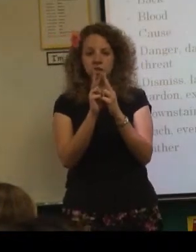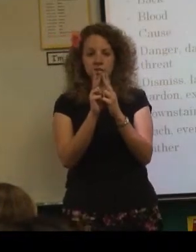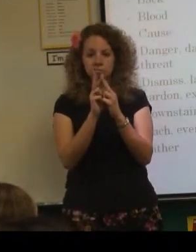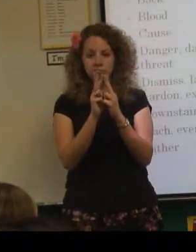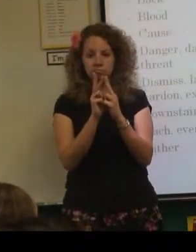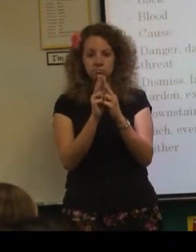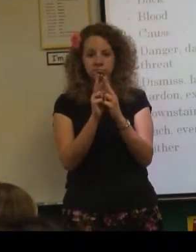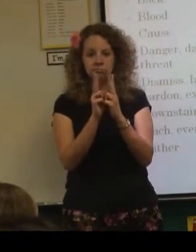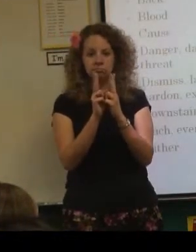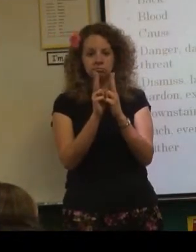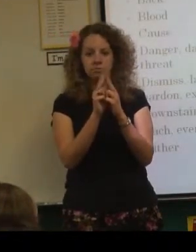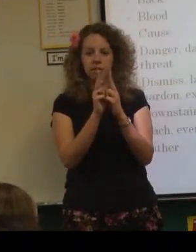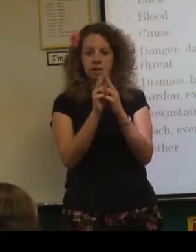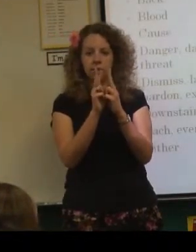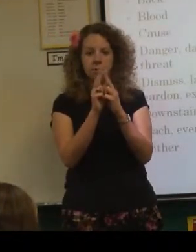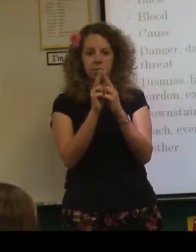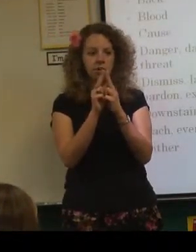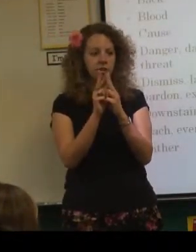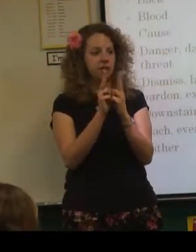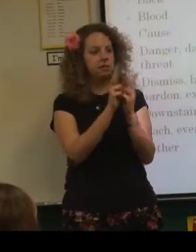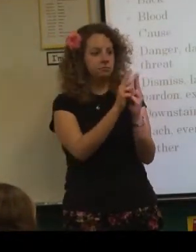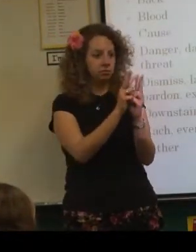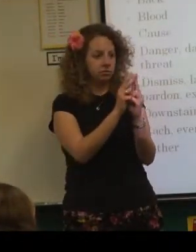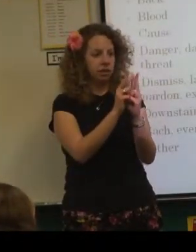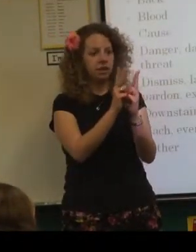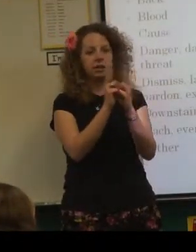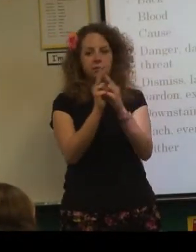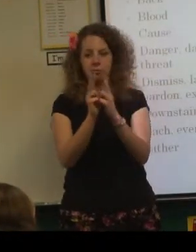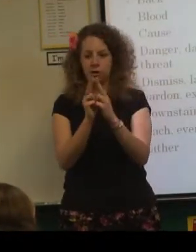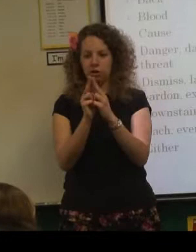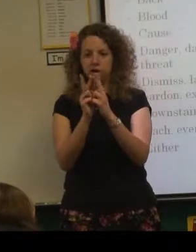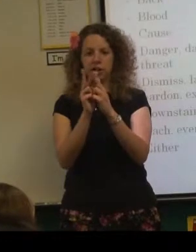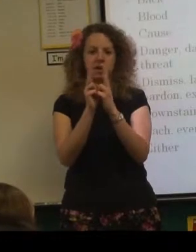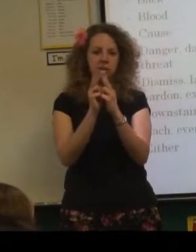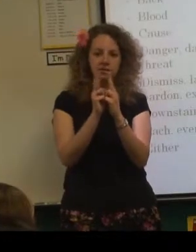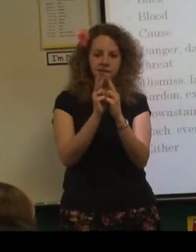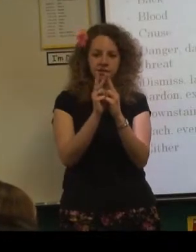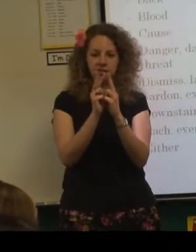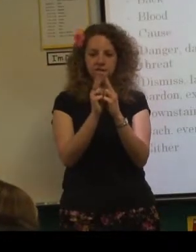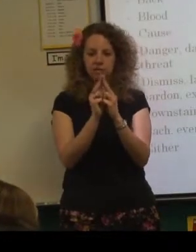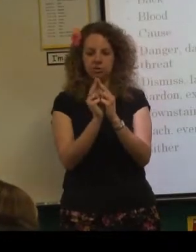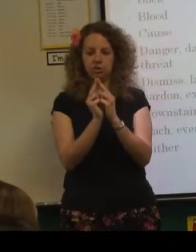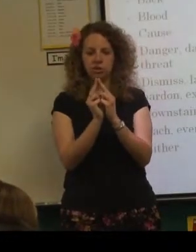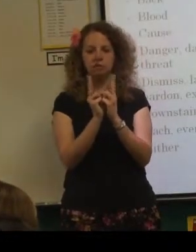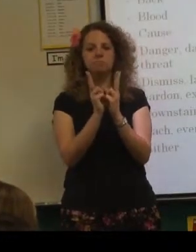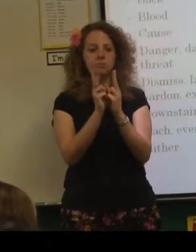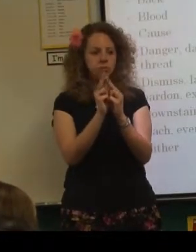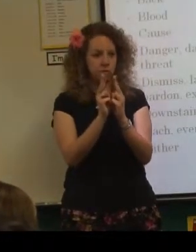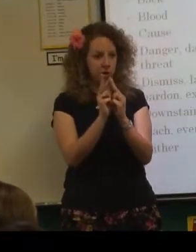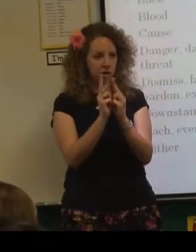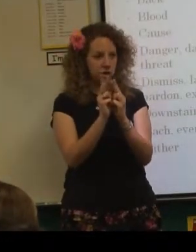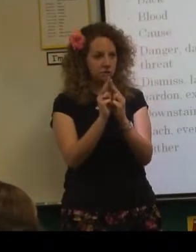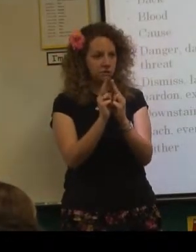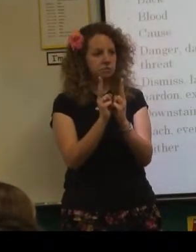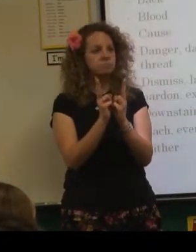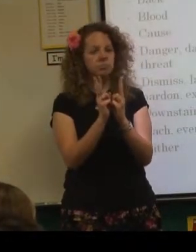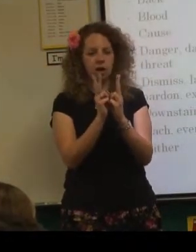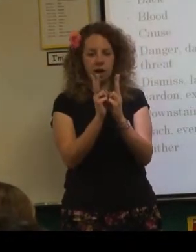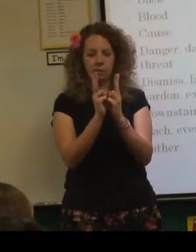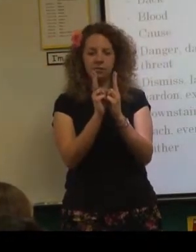partners. Like a partner, like, okay, get with your partner and sign the sentence to each other. So partner. I've